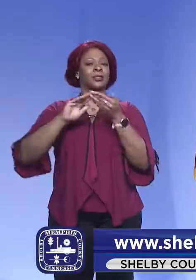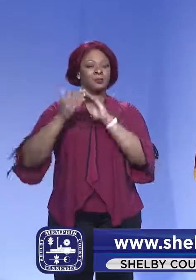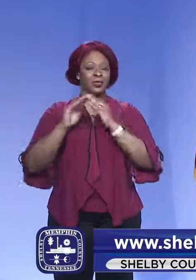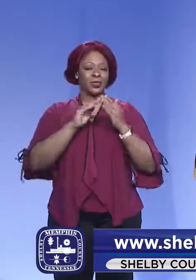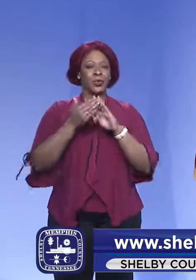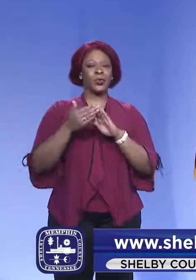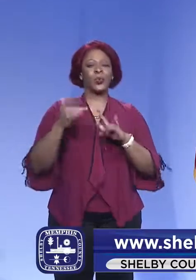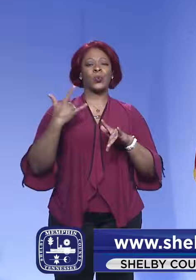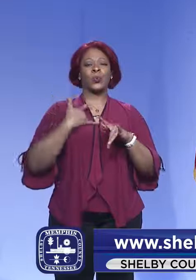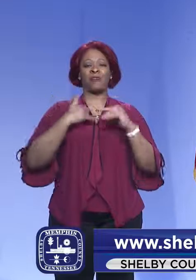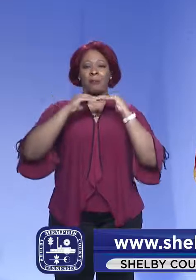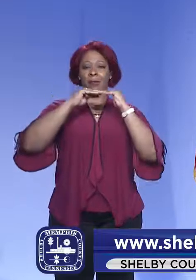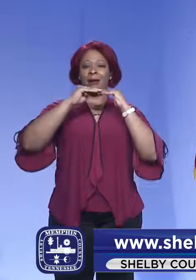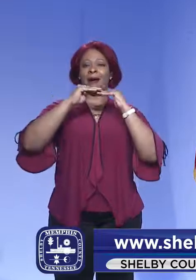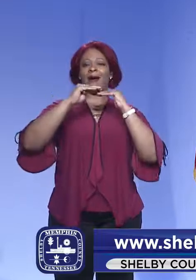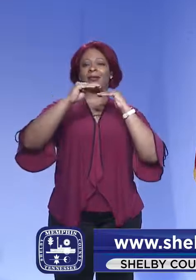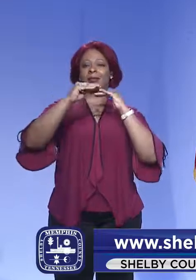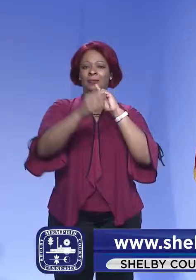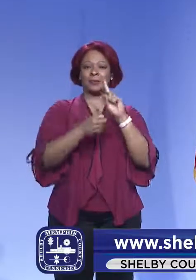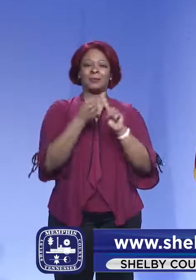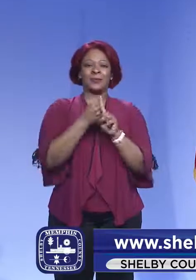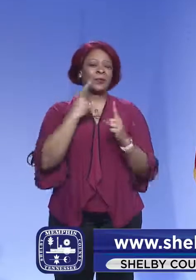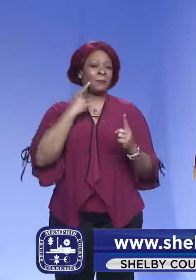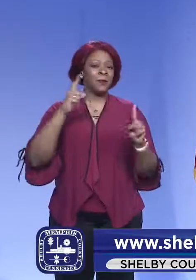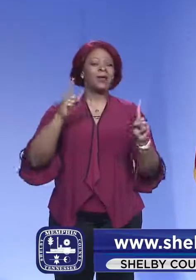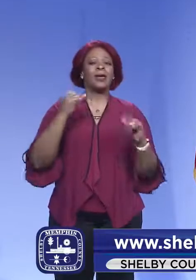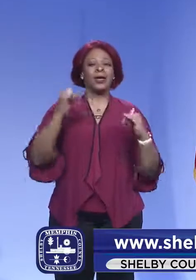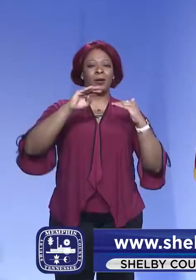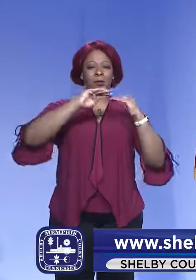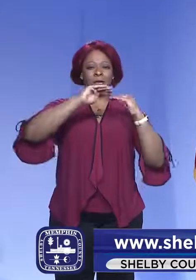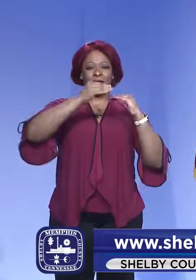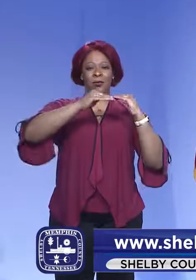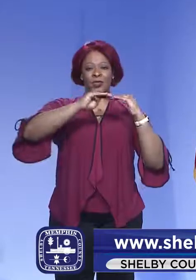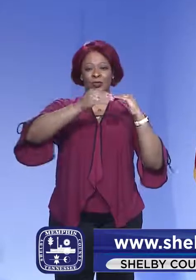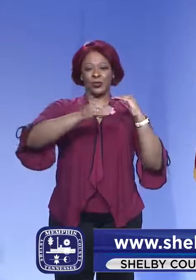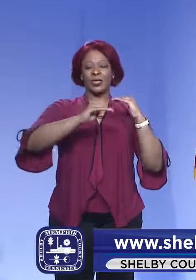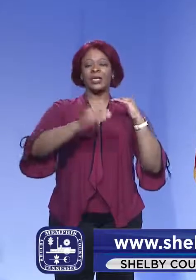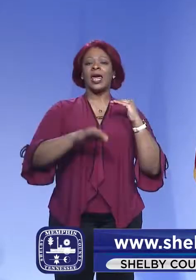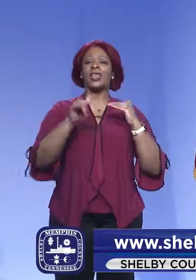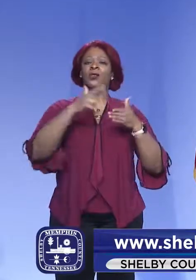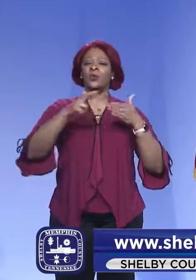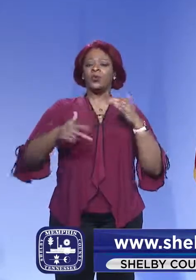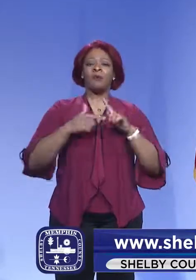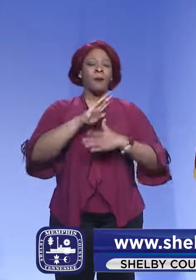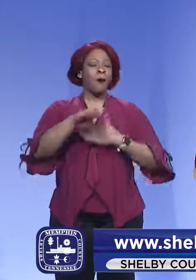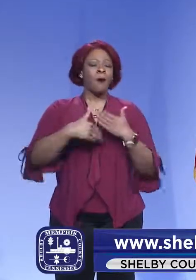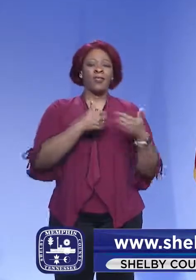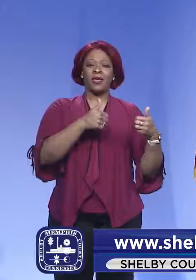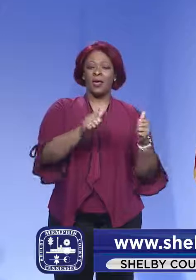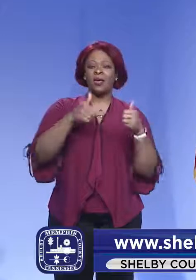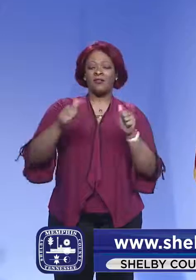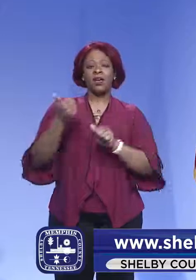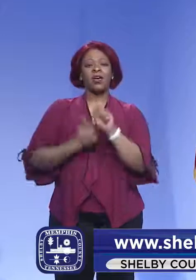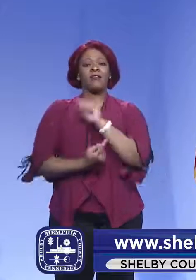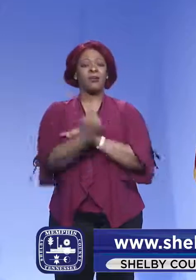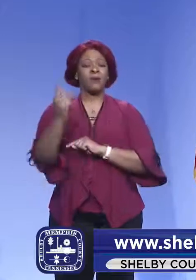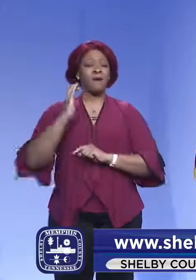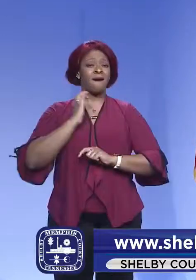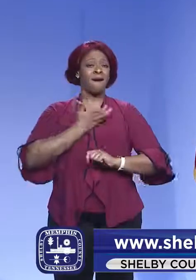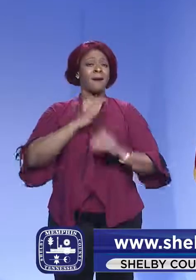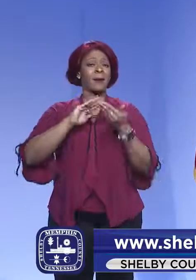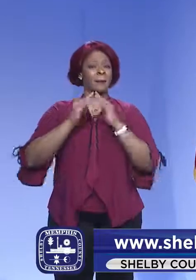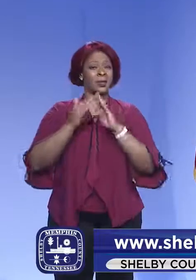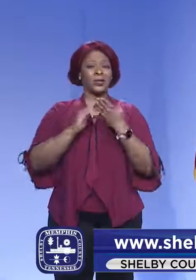that plateau and are also beginning to downward trend. That's a result of all the efforts of everyone in our